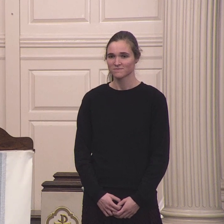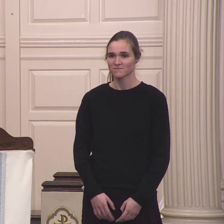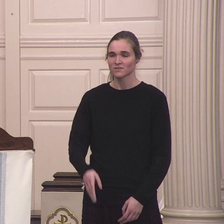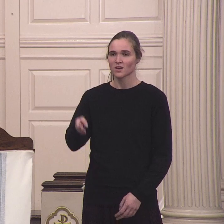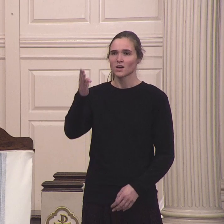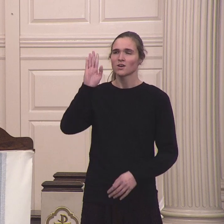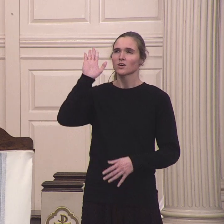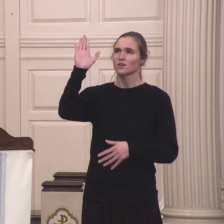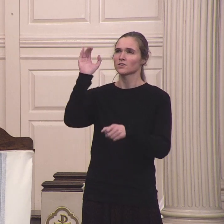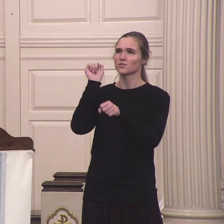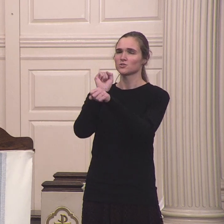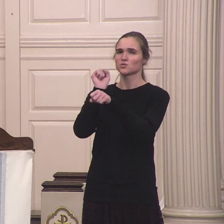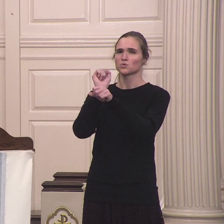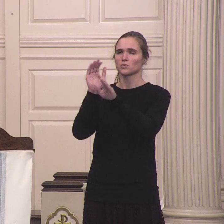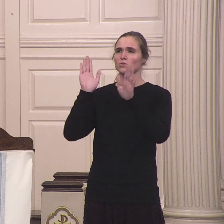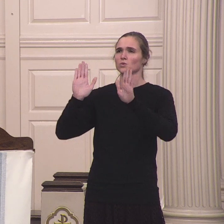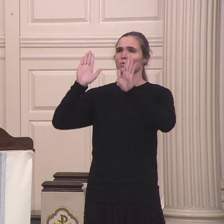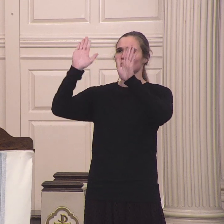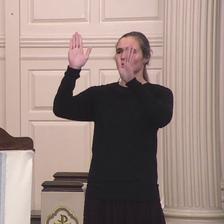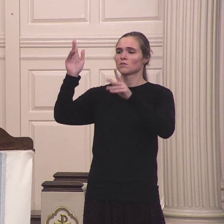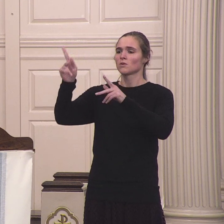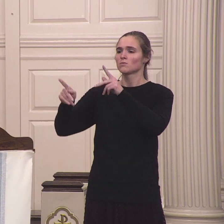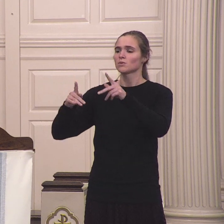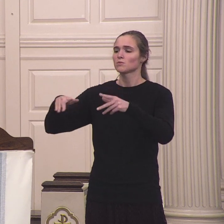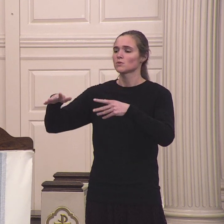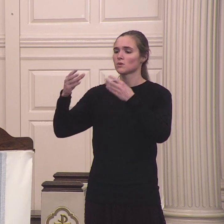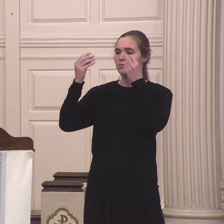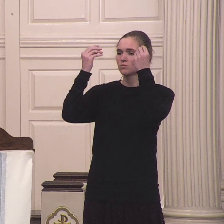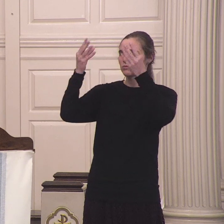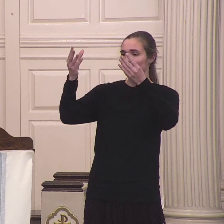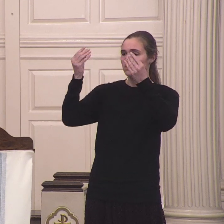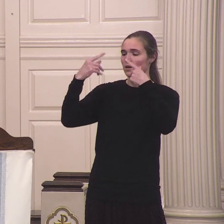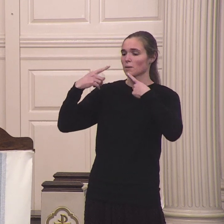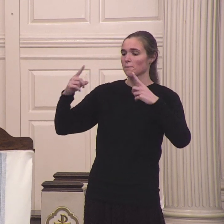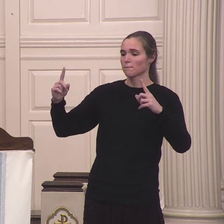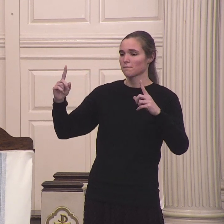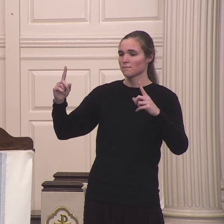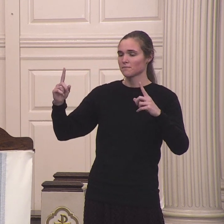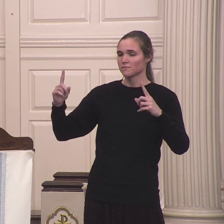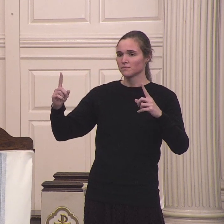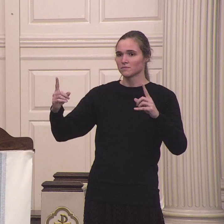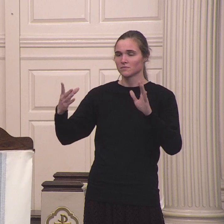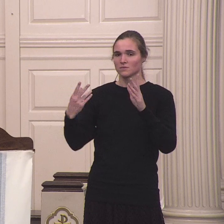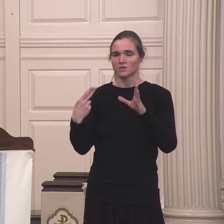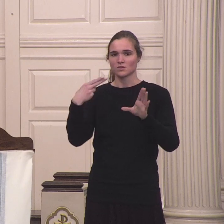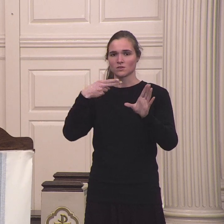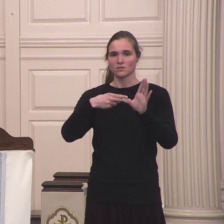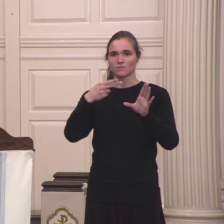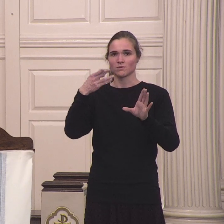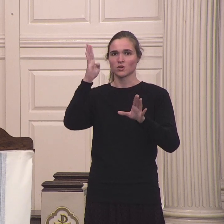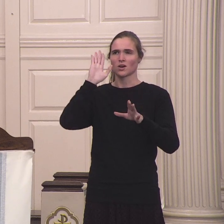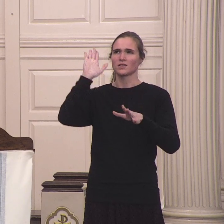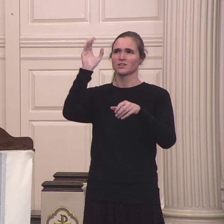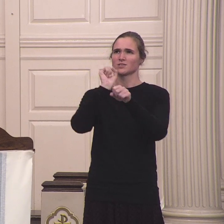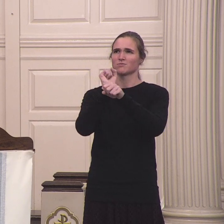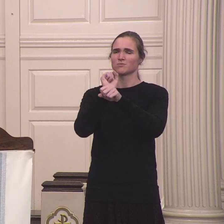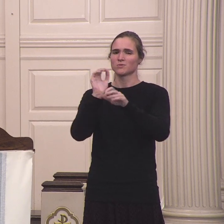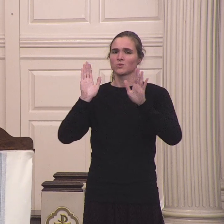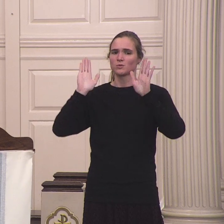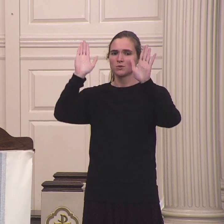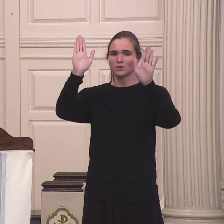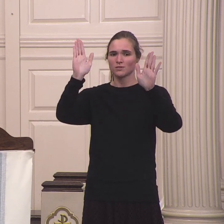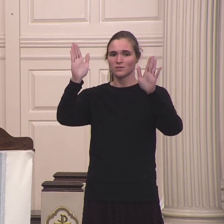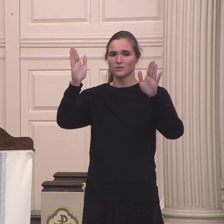Proclaim God's marvelous deeds to all the nations. Proclaim God's marvelous deeds to all the